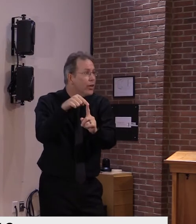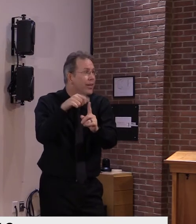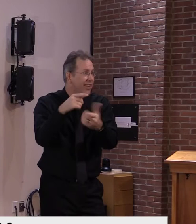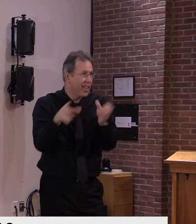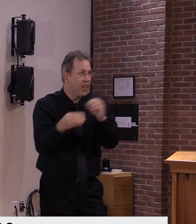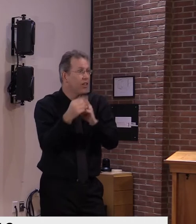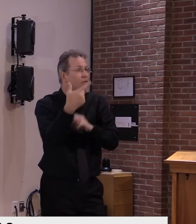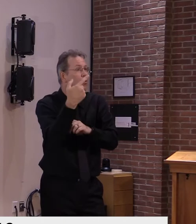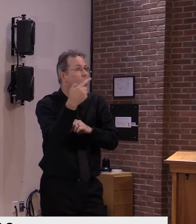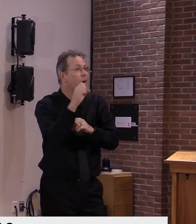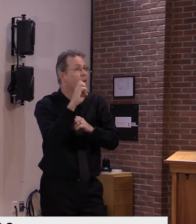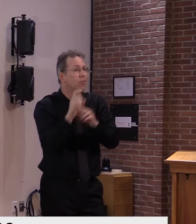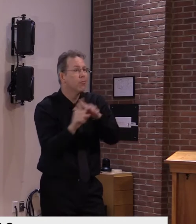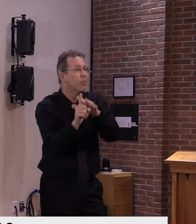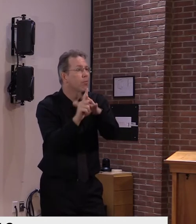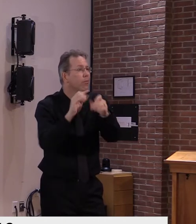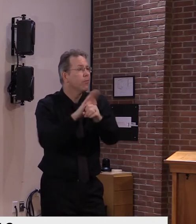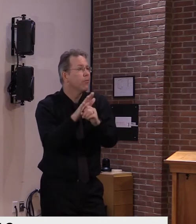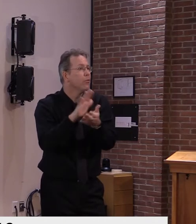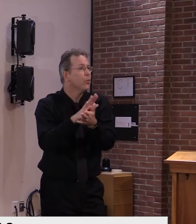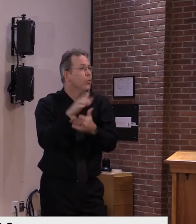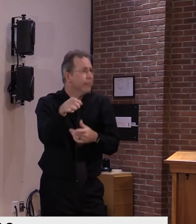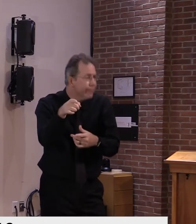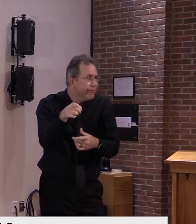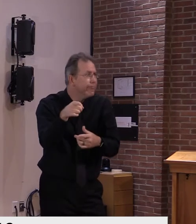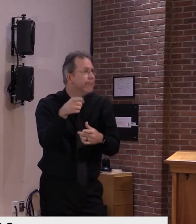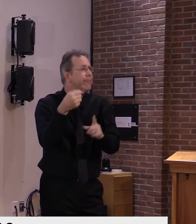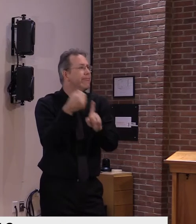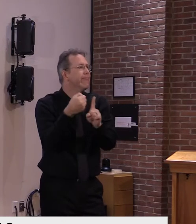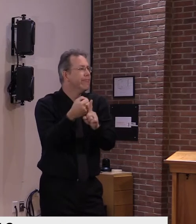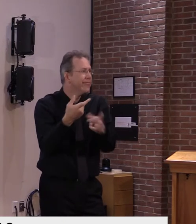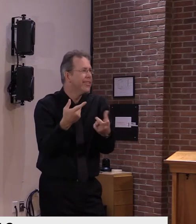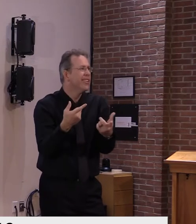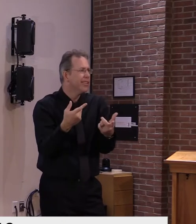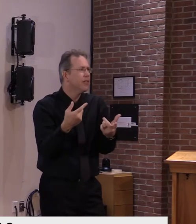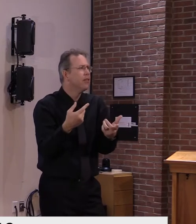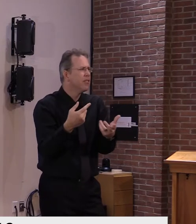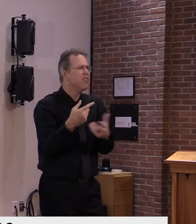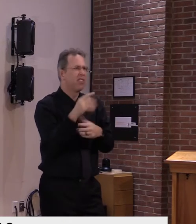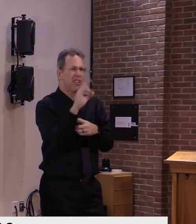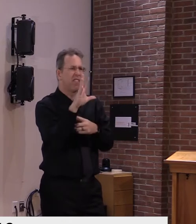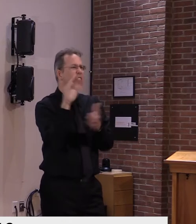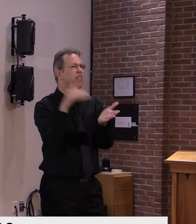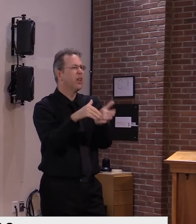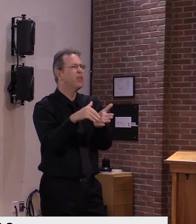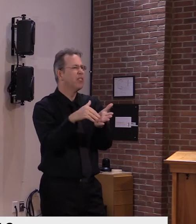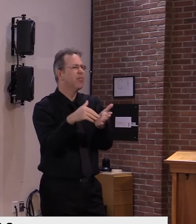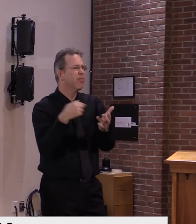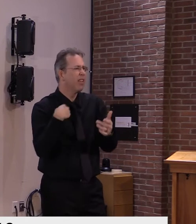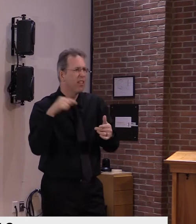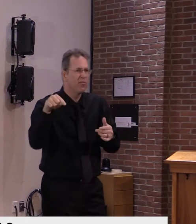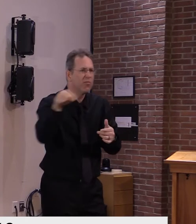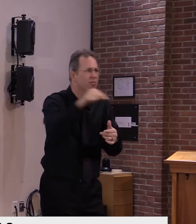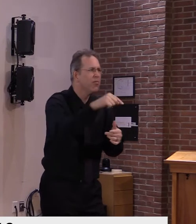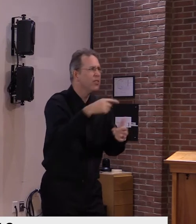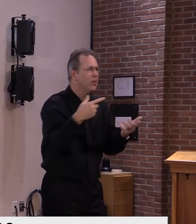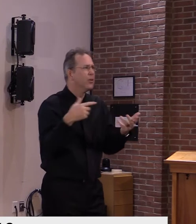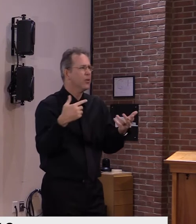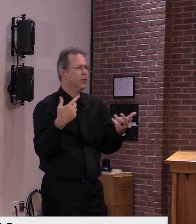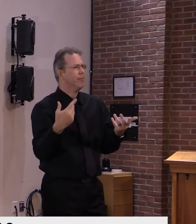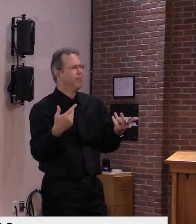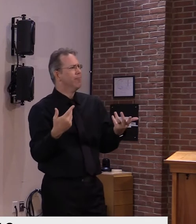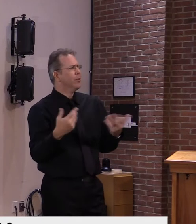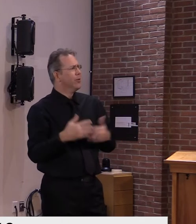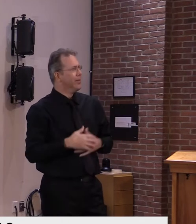of almost 9,300 individuals. That comes out to a 0.24% positivity